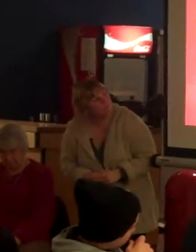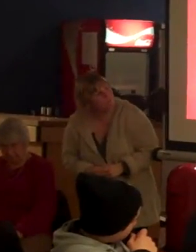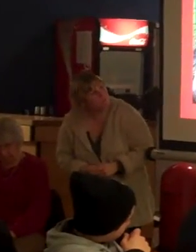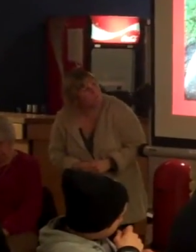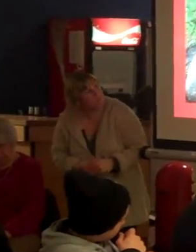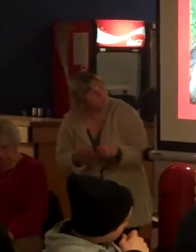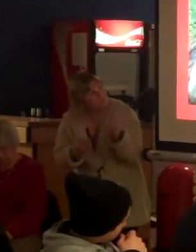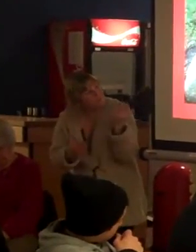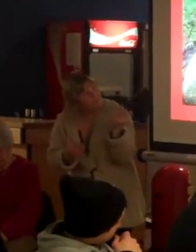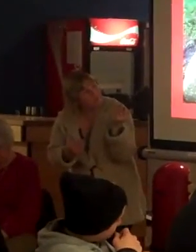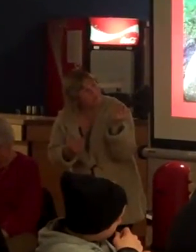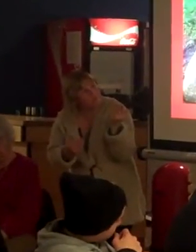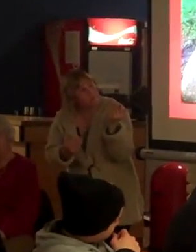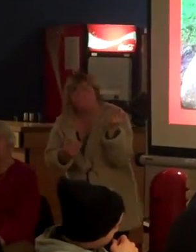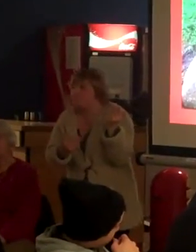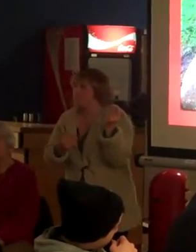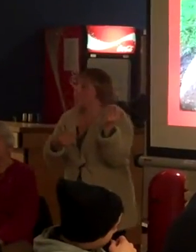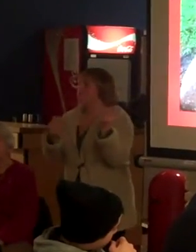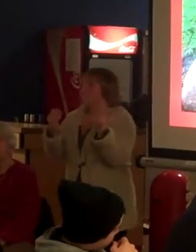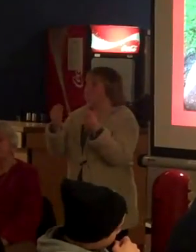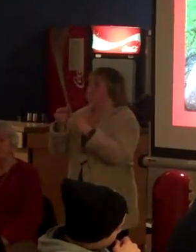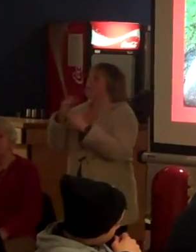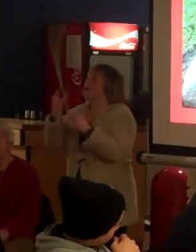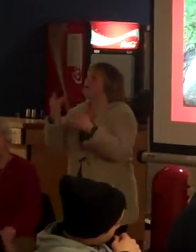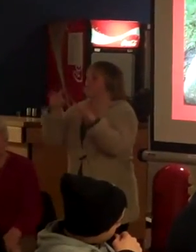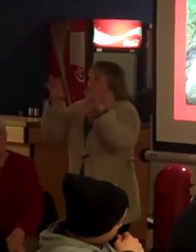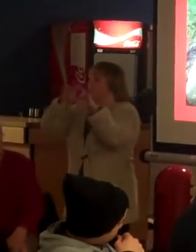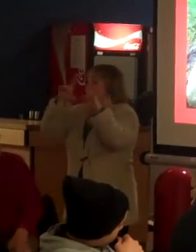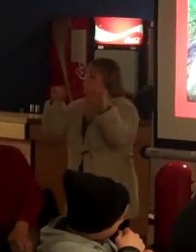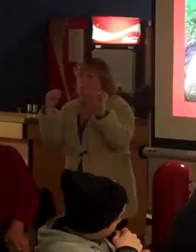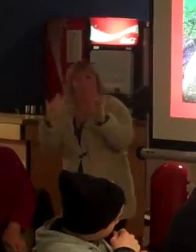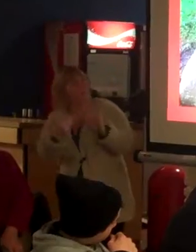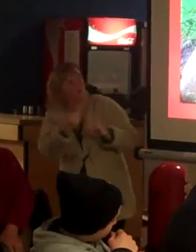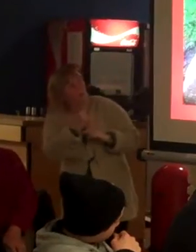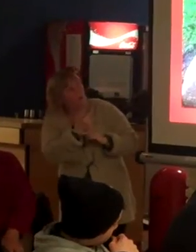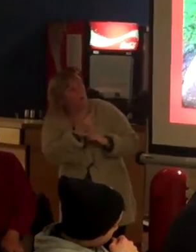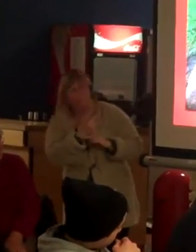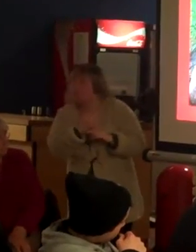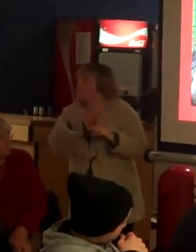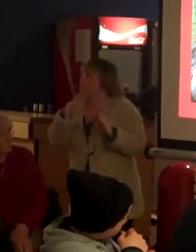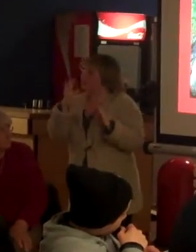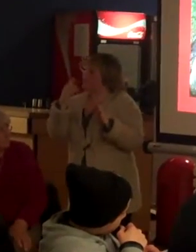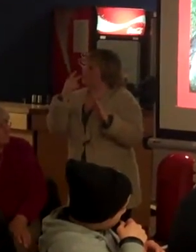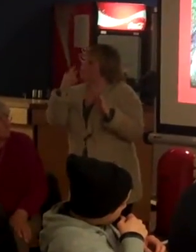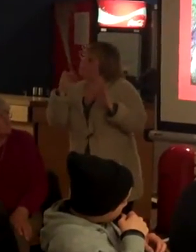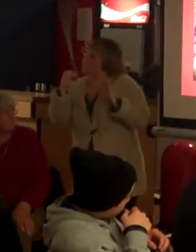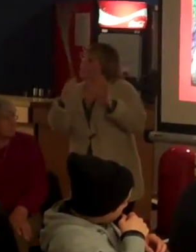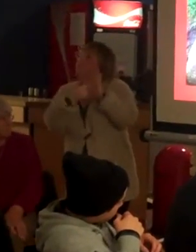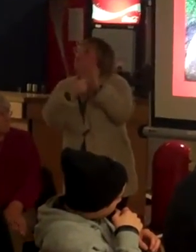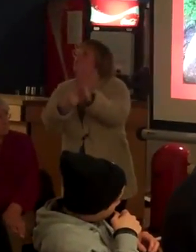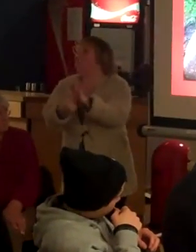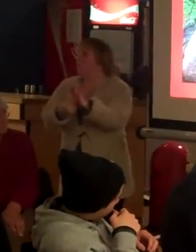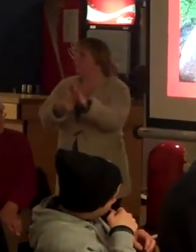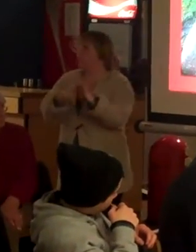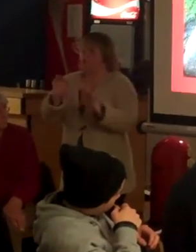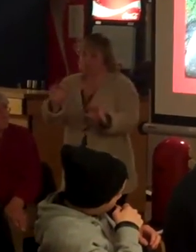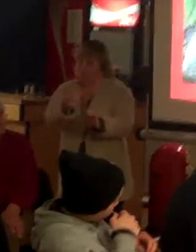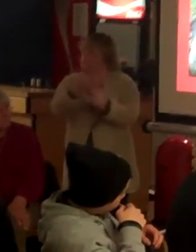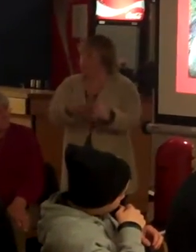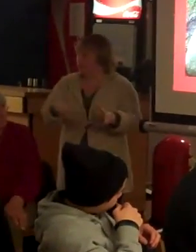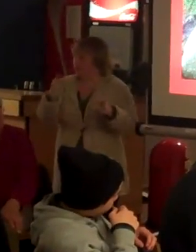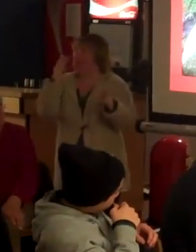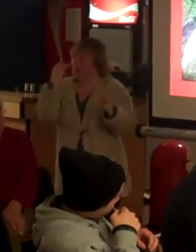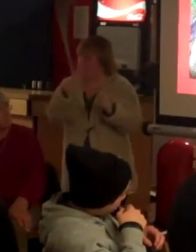And some of these pictures you can see are examples of the sources of water the village